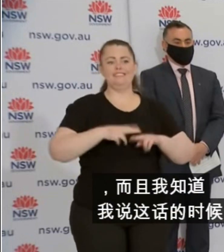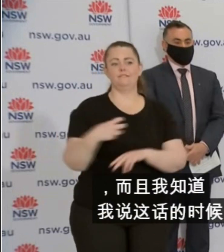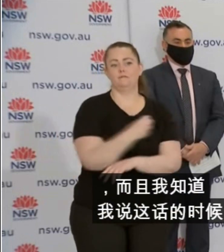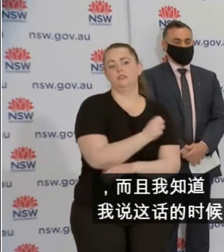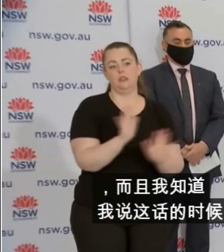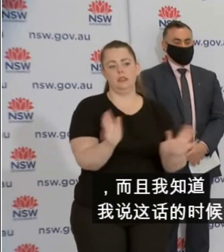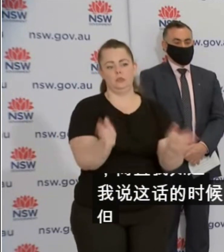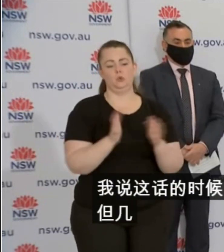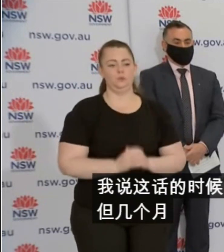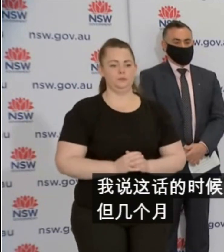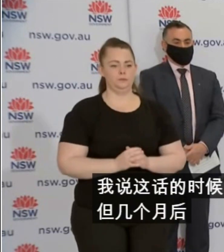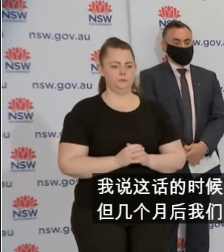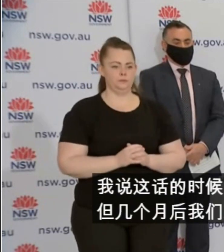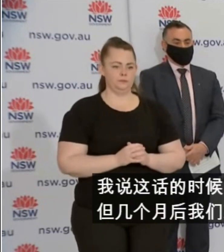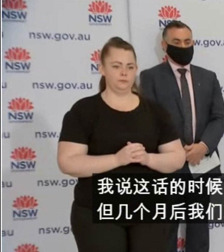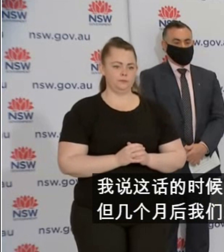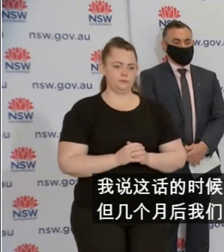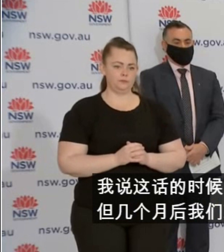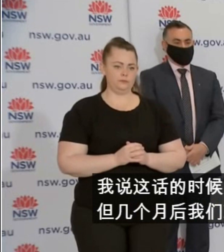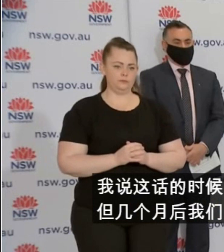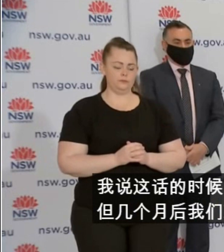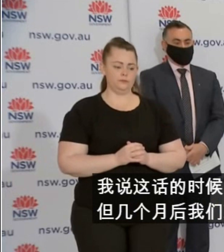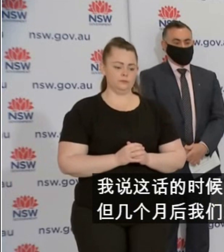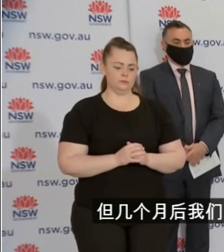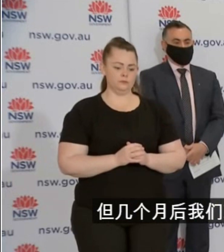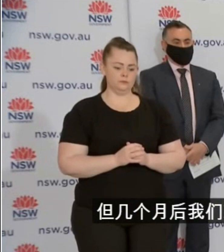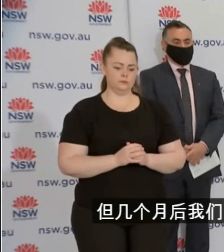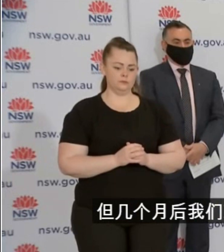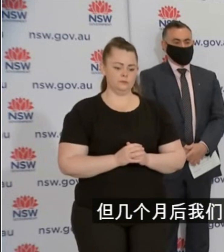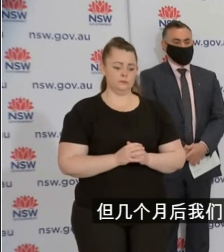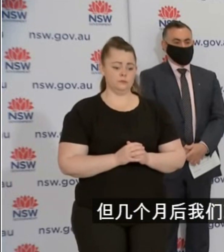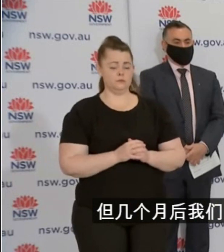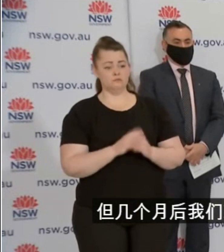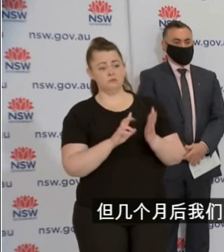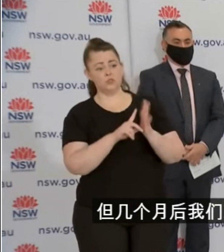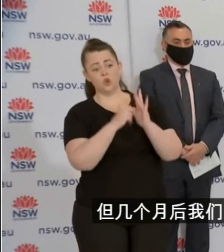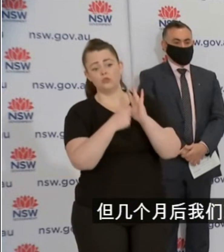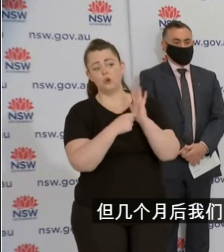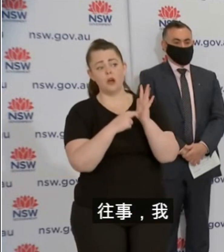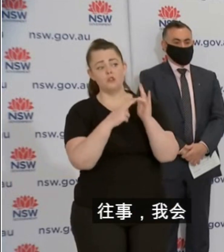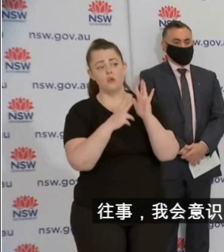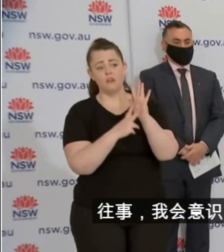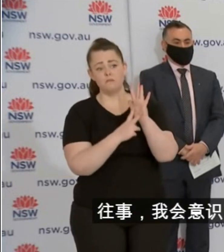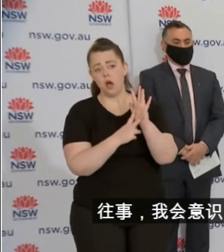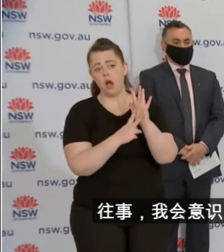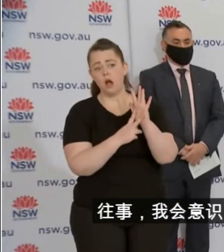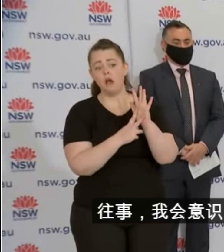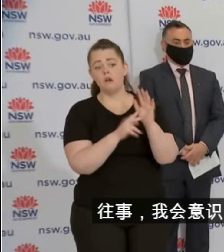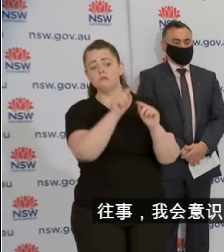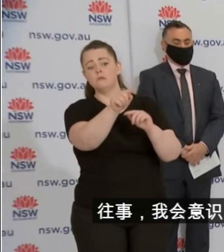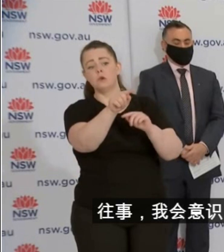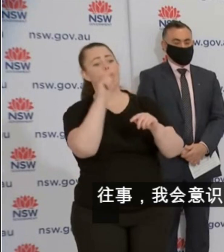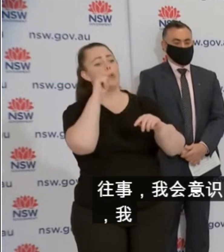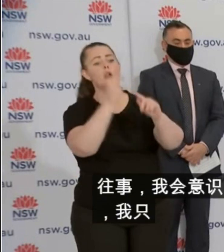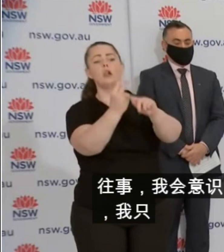glib when I say this, but in a few months' time we'll look back and realise that how worse the situation could have been in New South